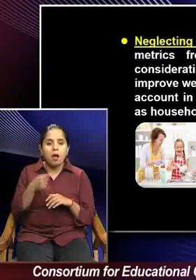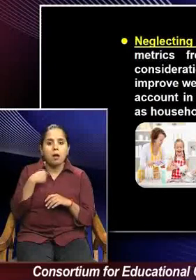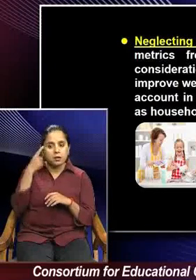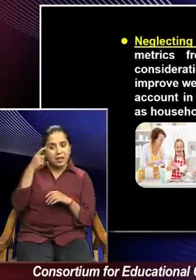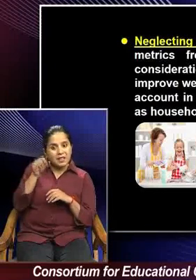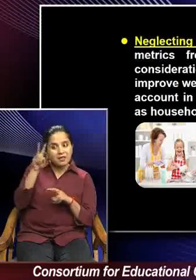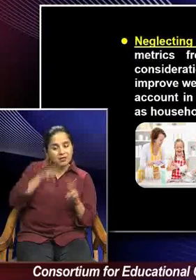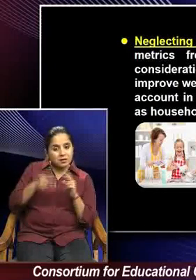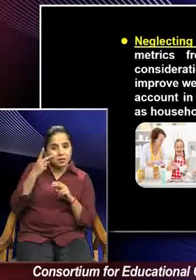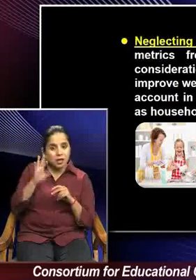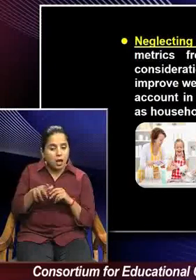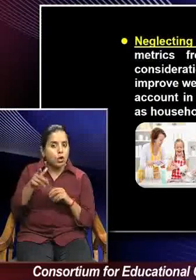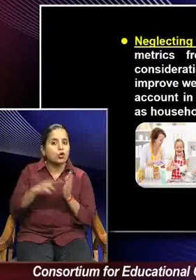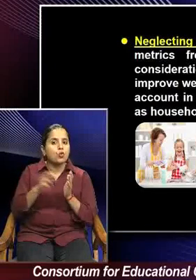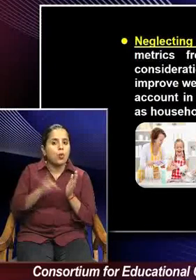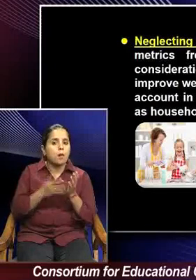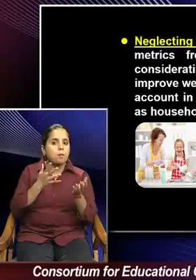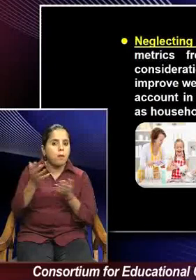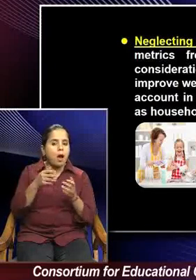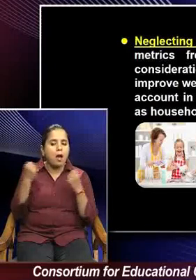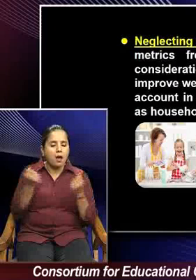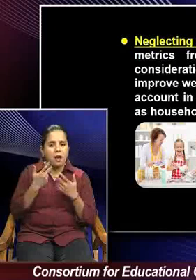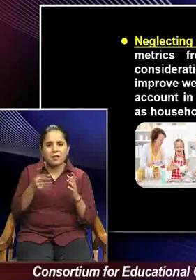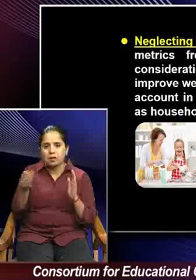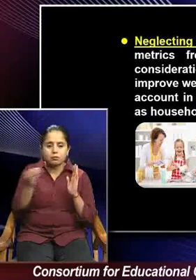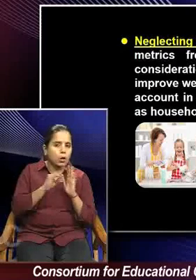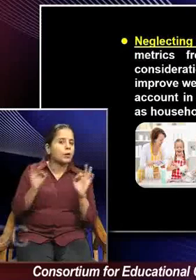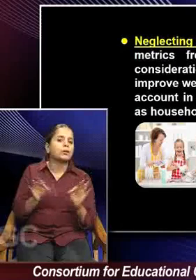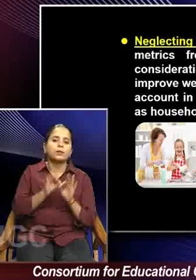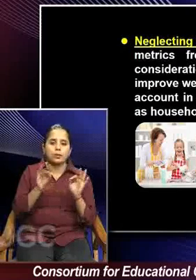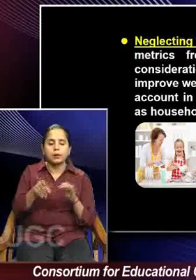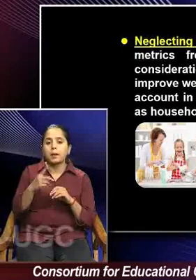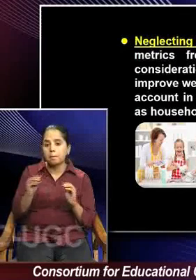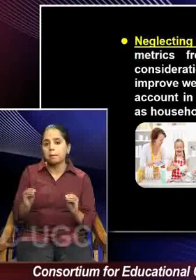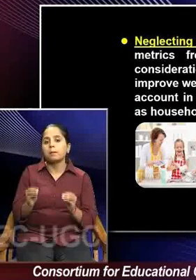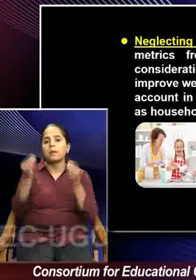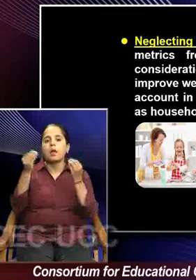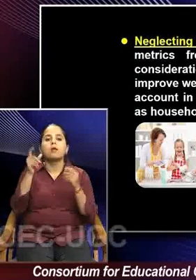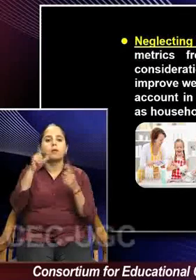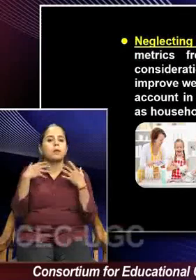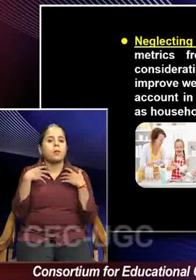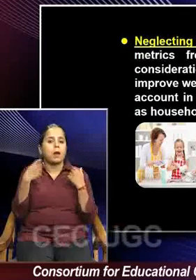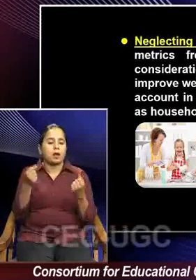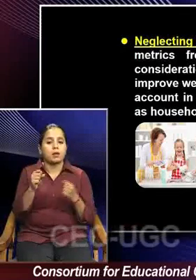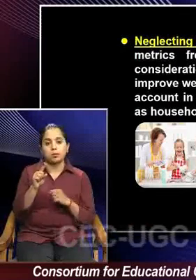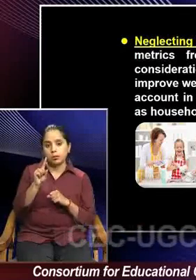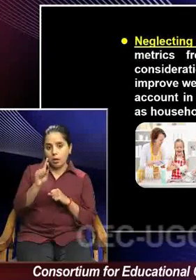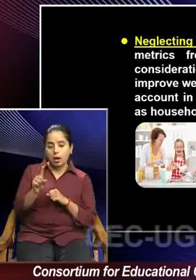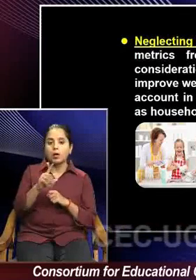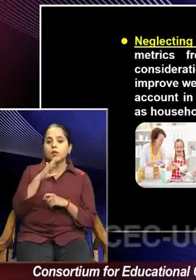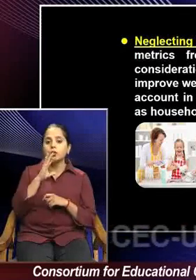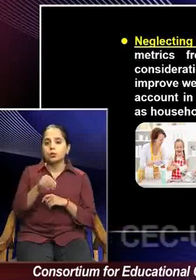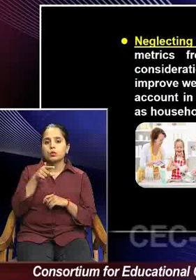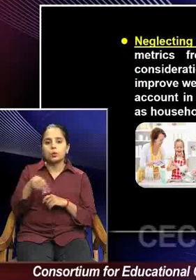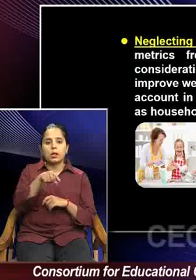consideration non-market activities that improve the well-being but are